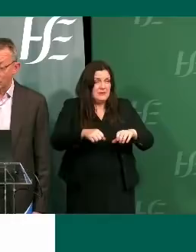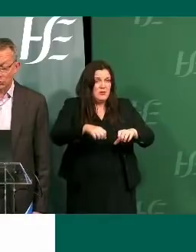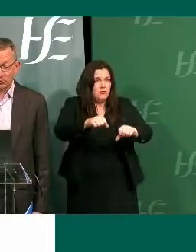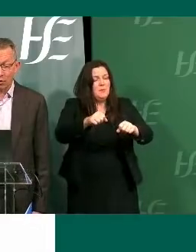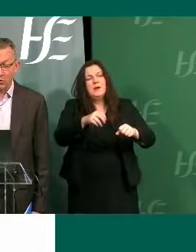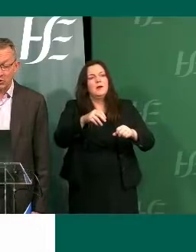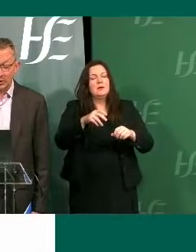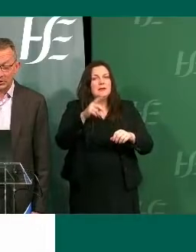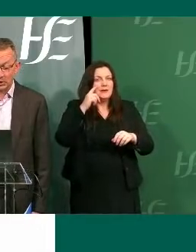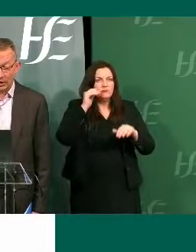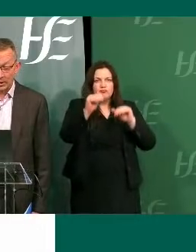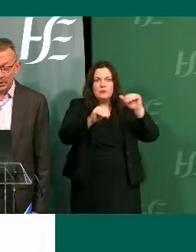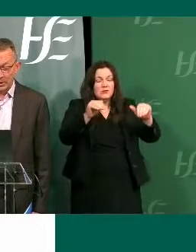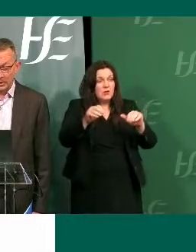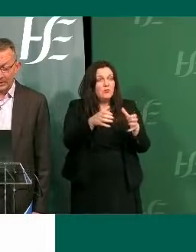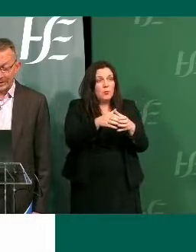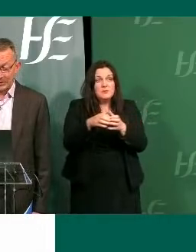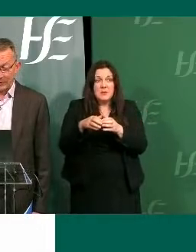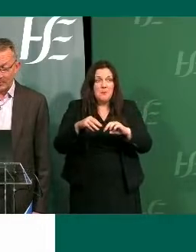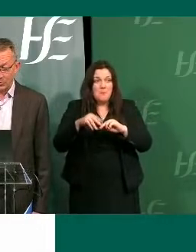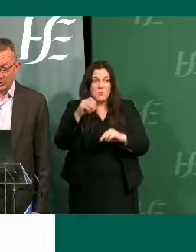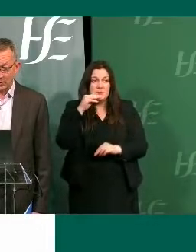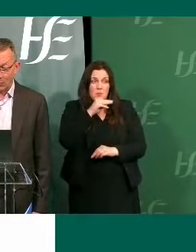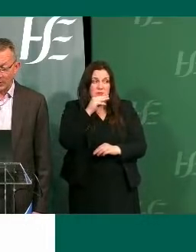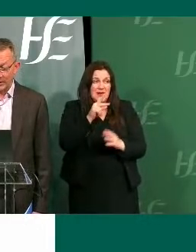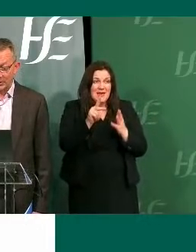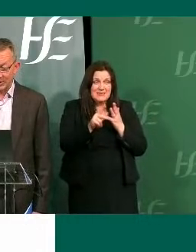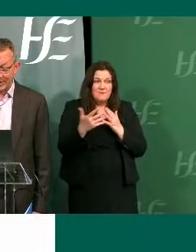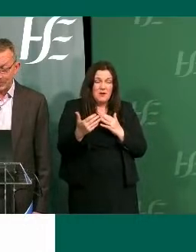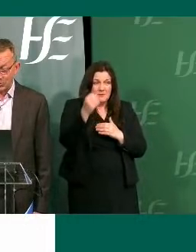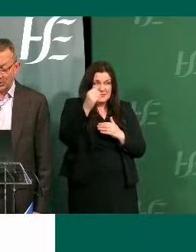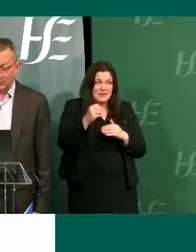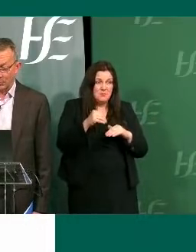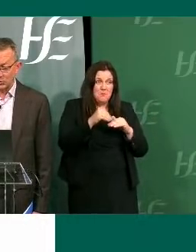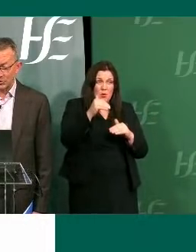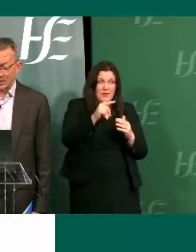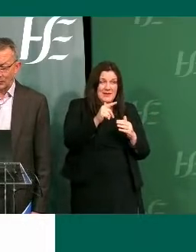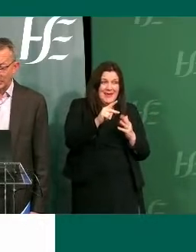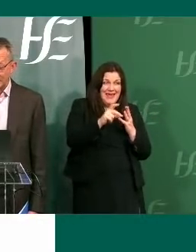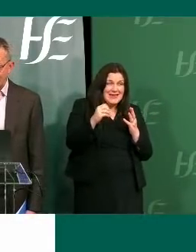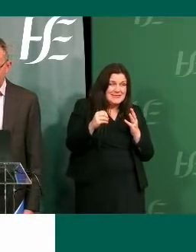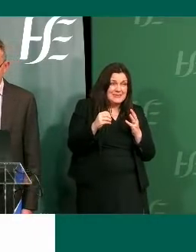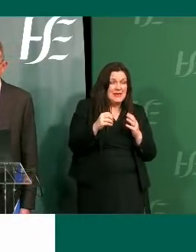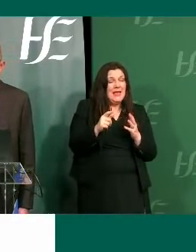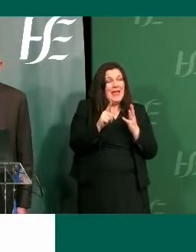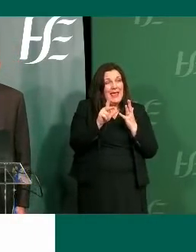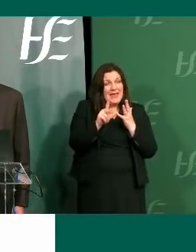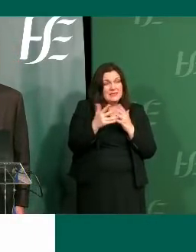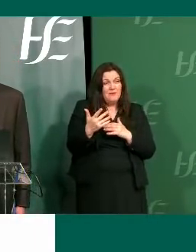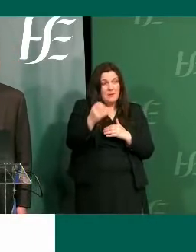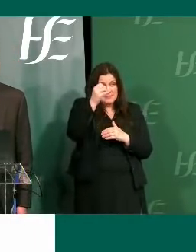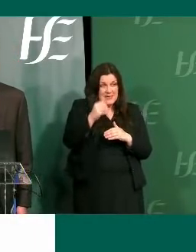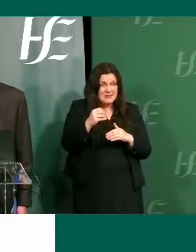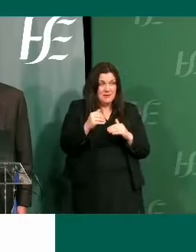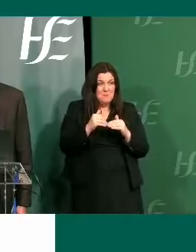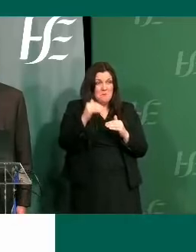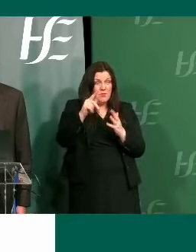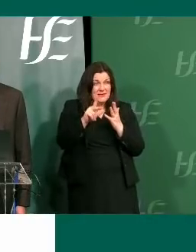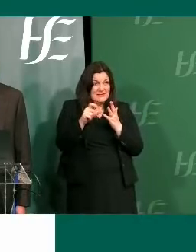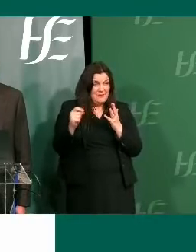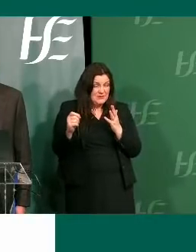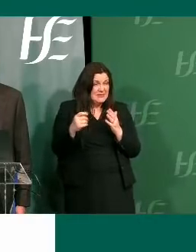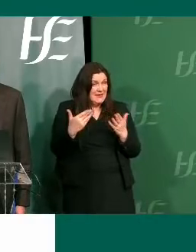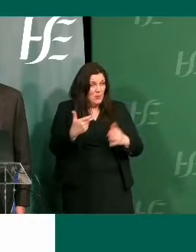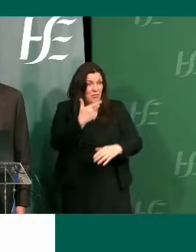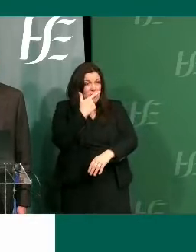groups that are most important. That's 85% of the over 80s, 80% of those in their 70s. We're getting there now that we've